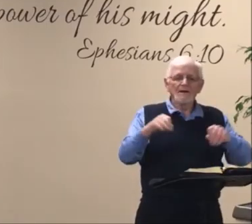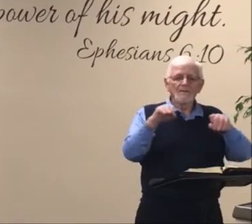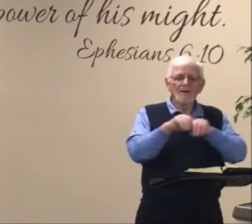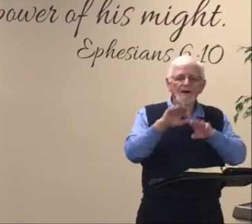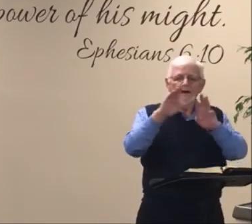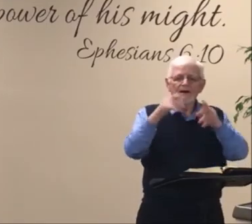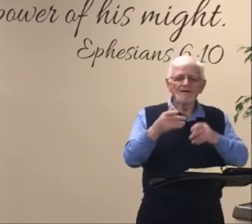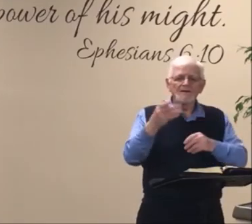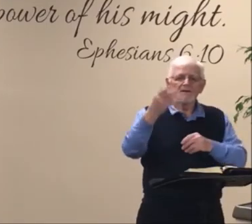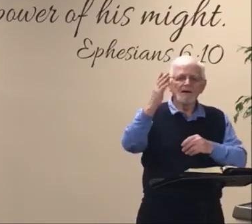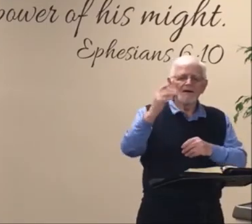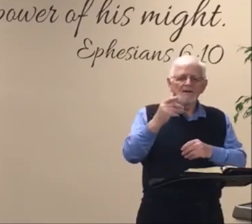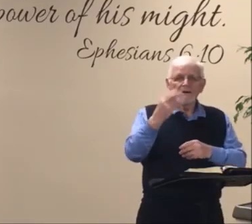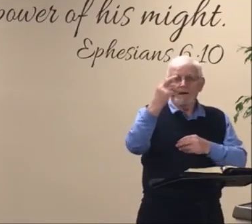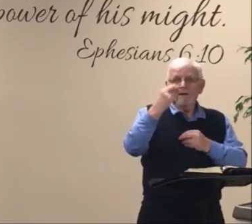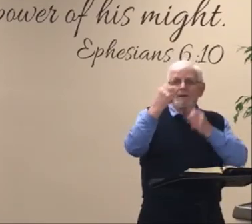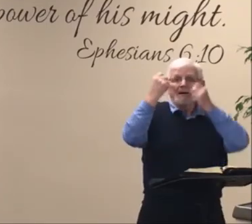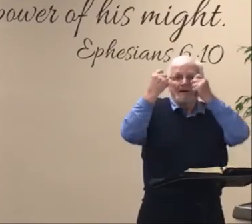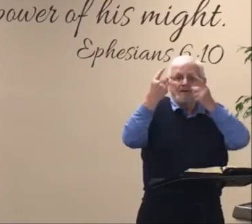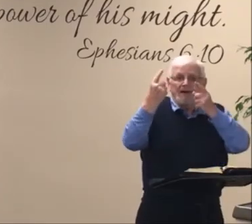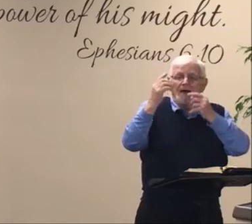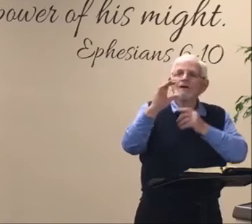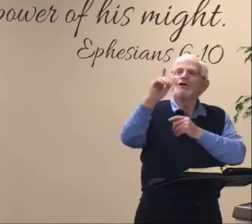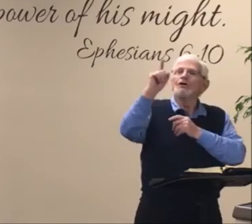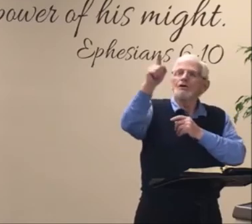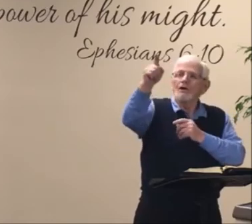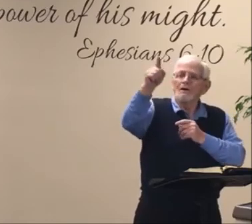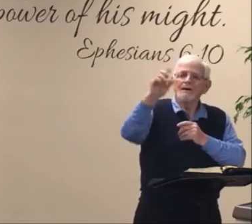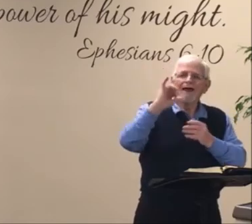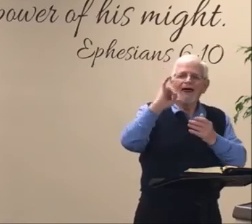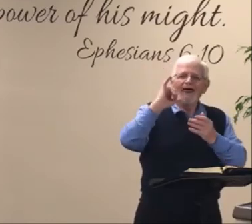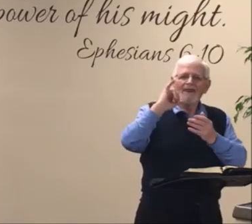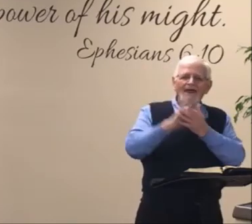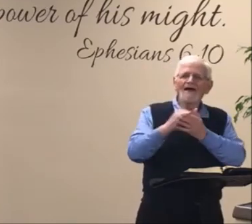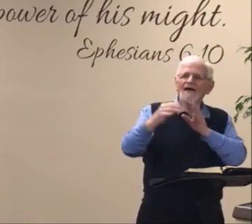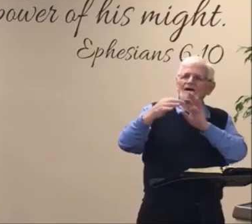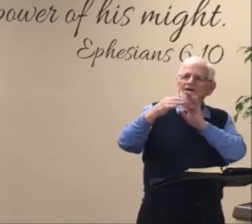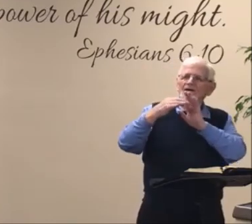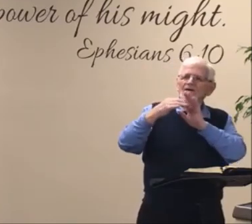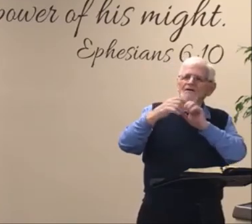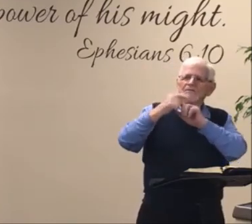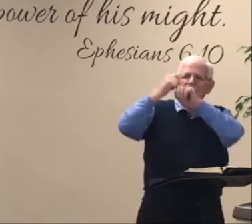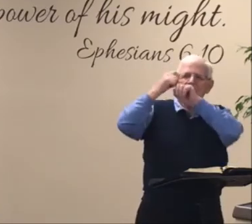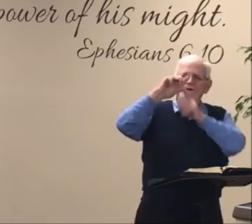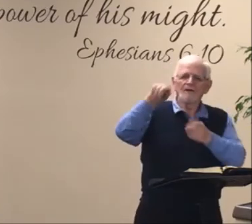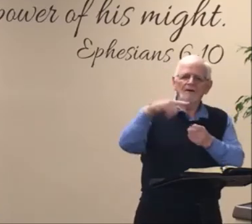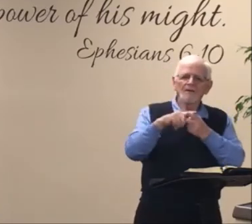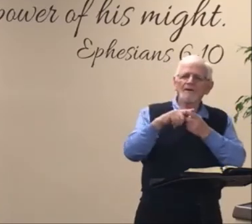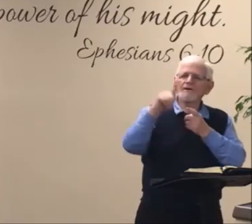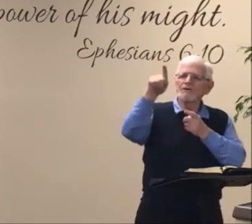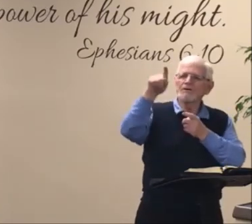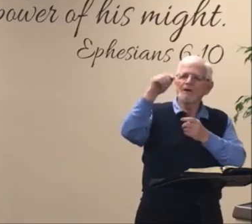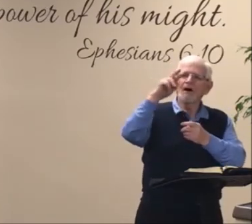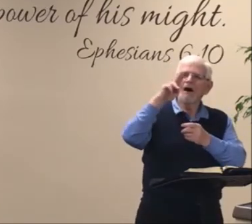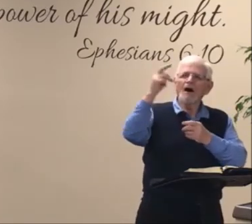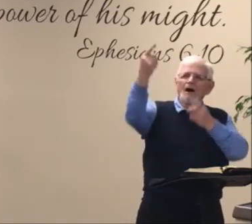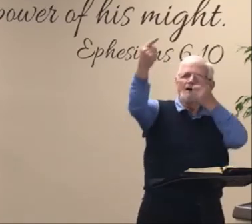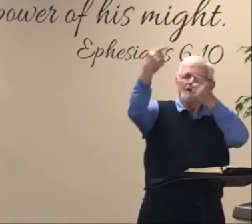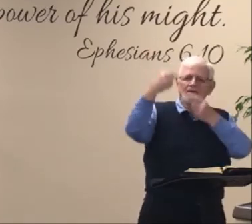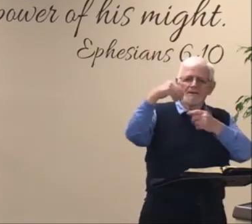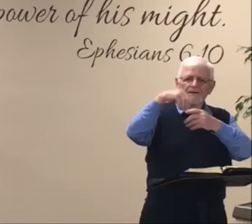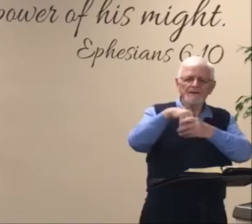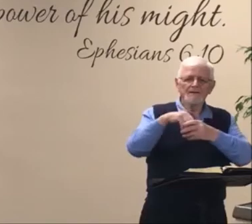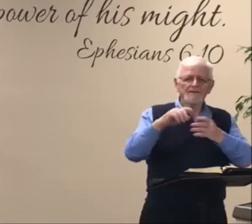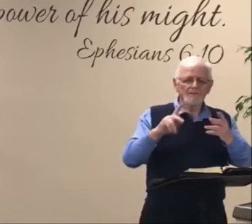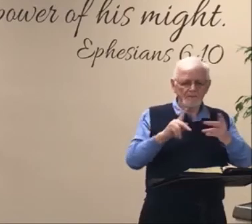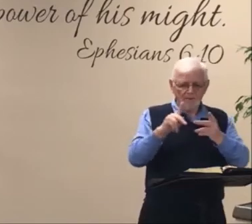special, but God, you know what I realized? It's you that's special when you're in that place. There's nothing